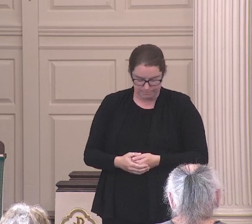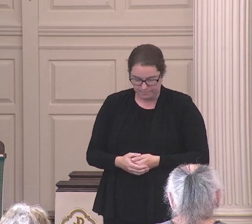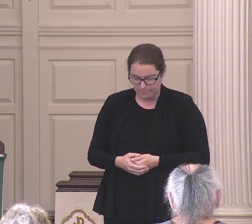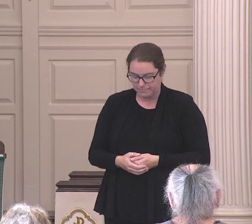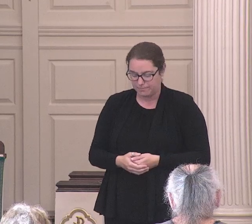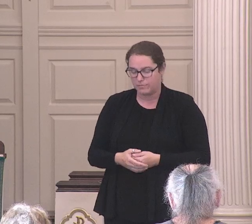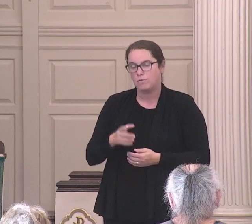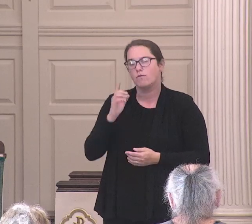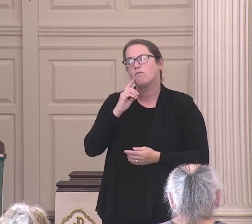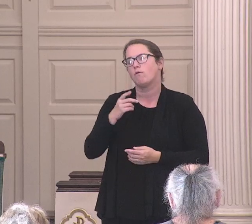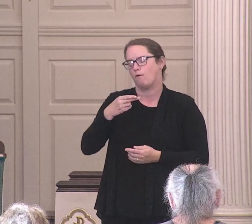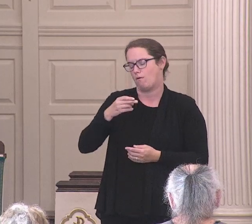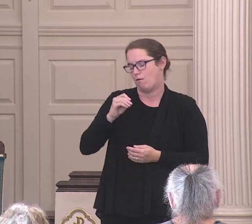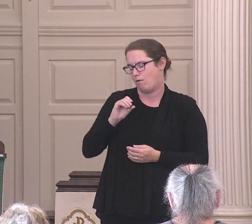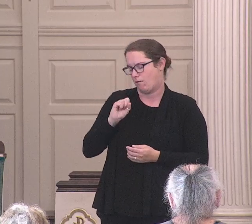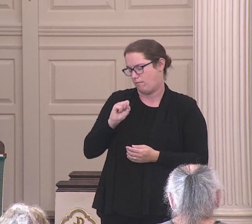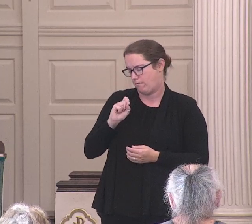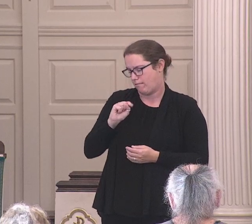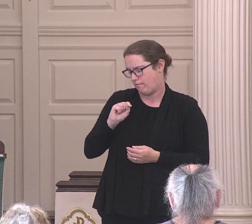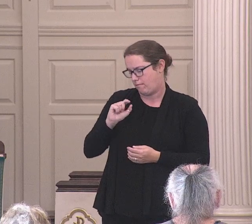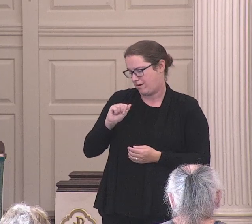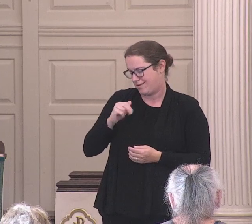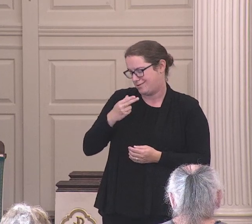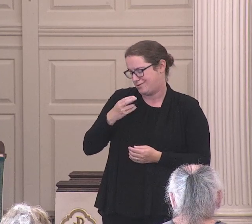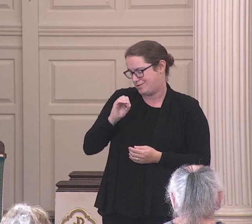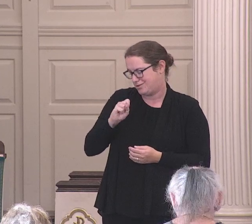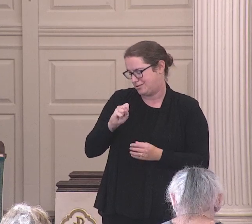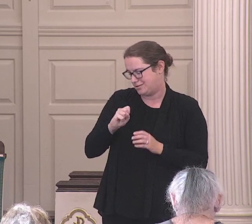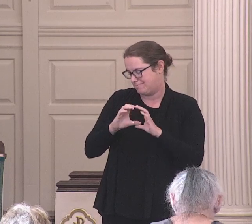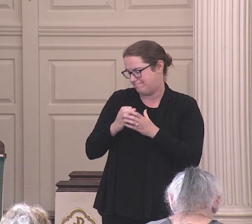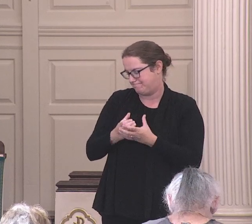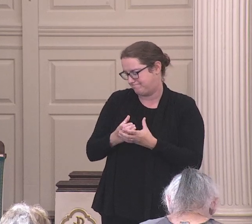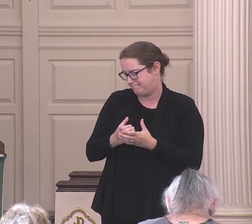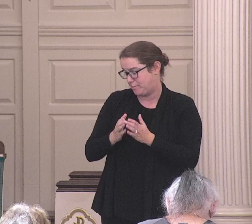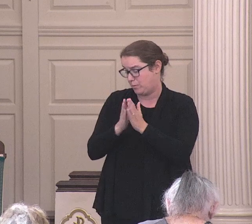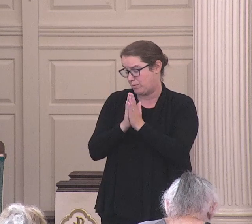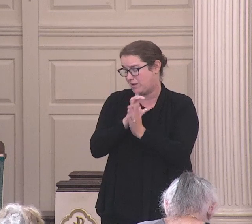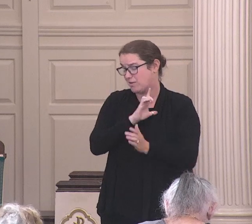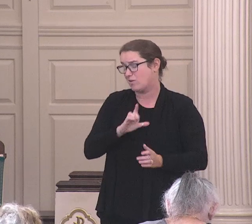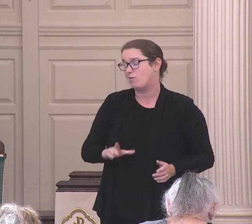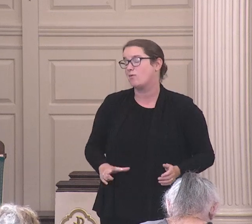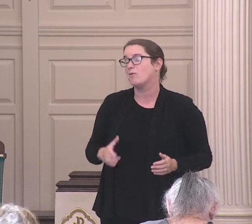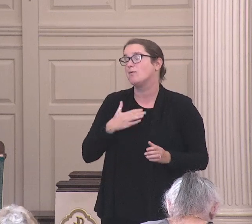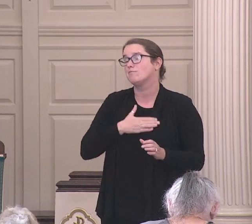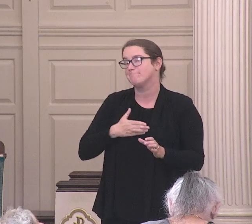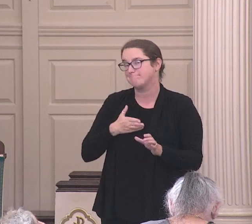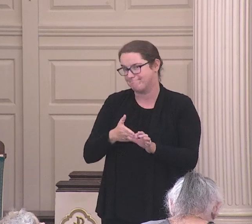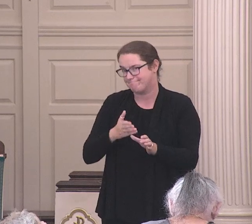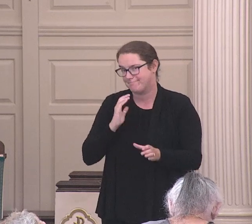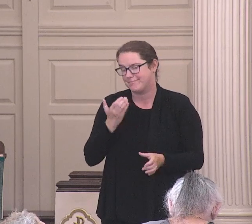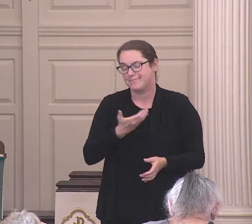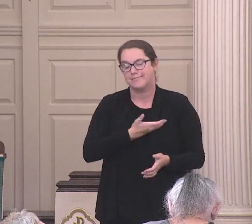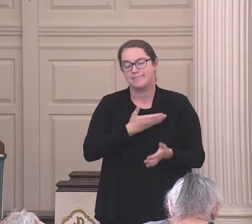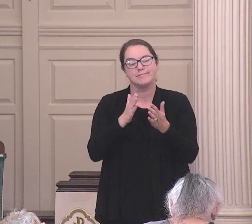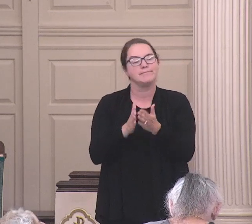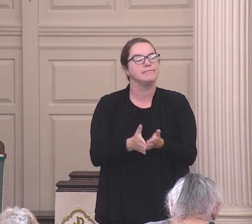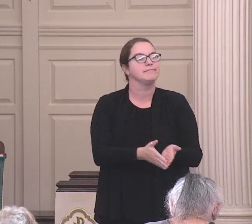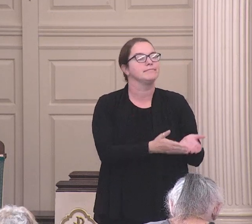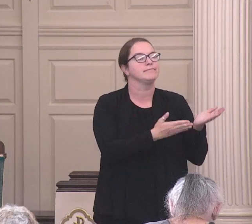For those being held hostage, pray to the Lord. Lord, hear our prayer.